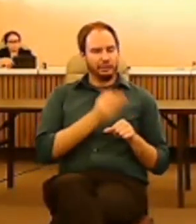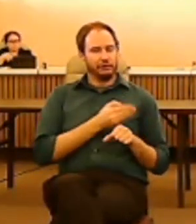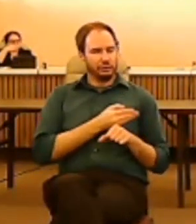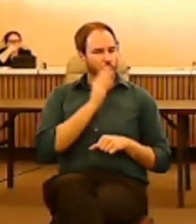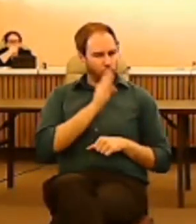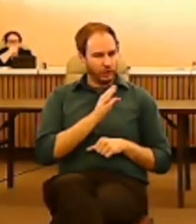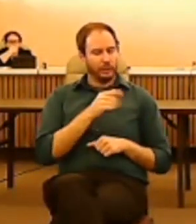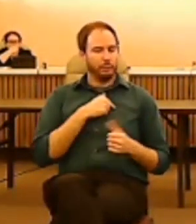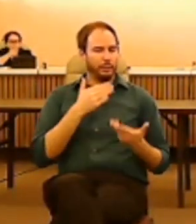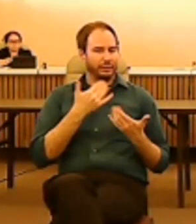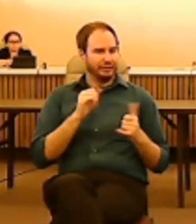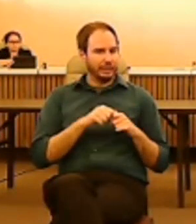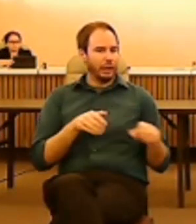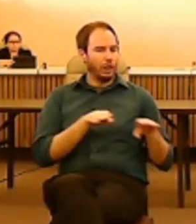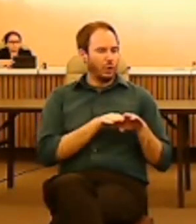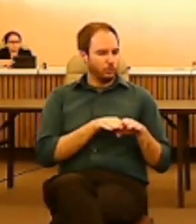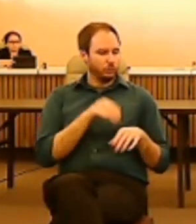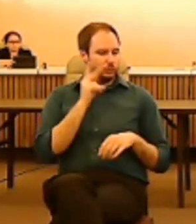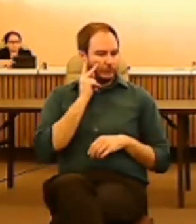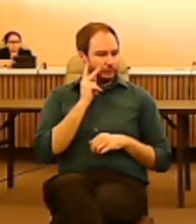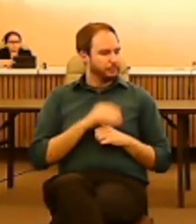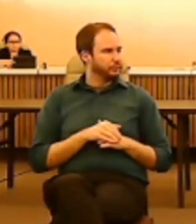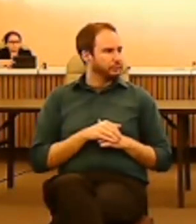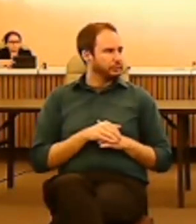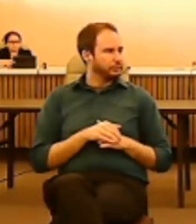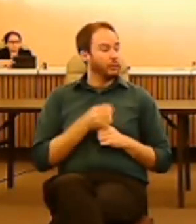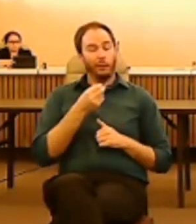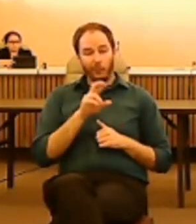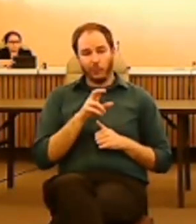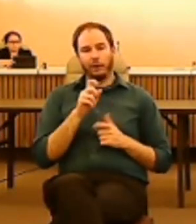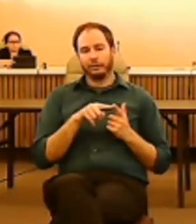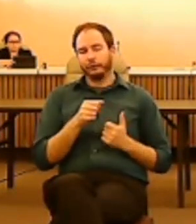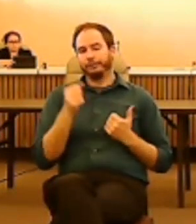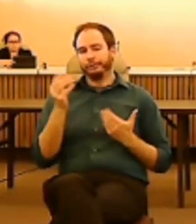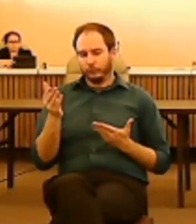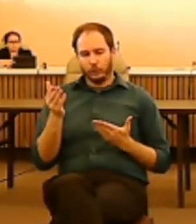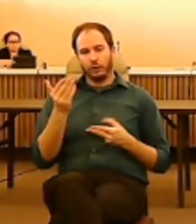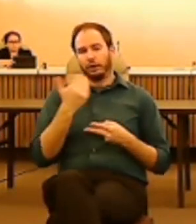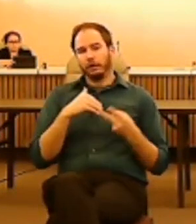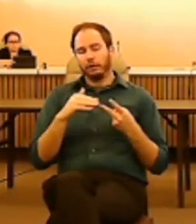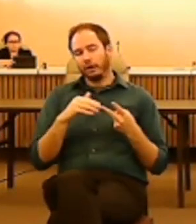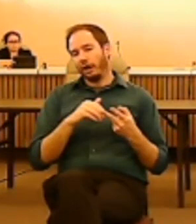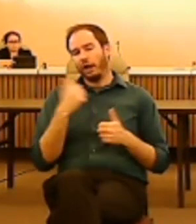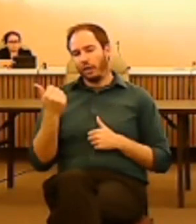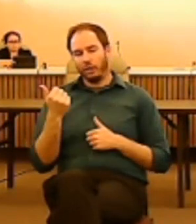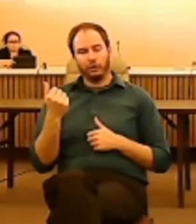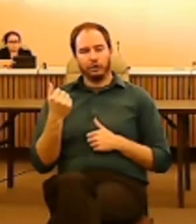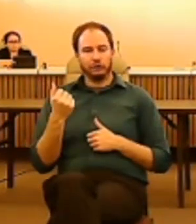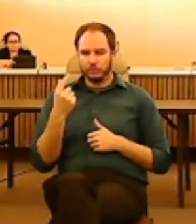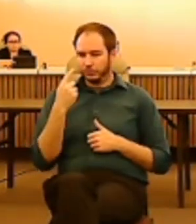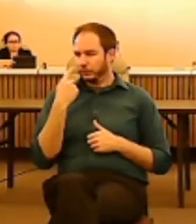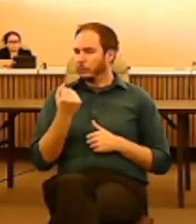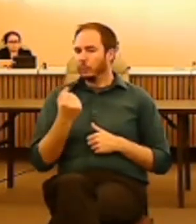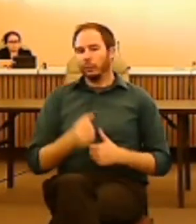be able to close the public hearing, or we'll have to put forth the other resolution. Hold on a